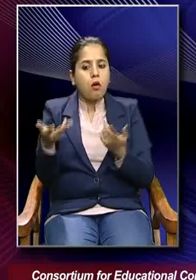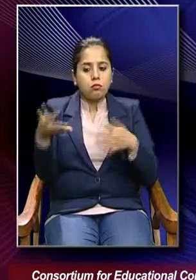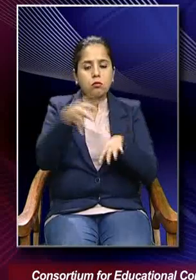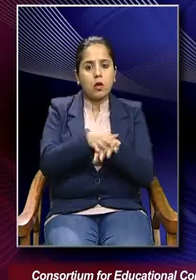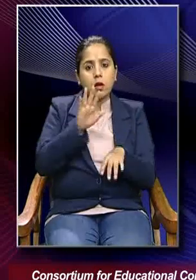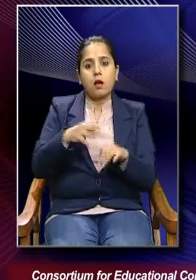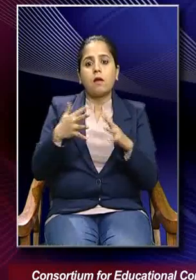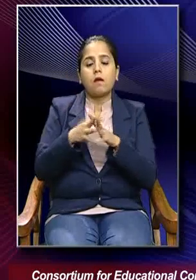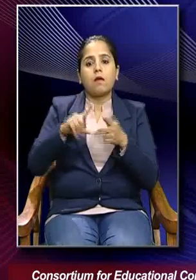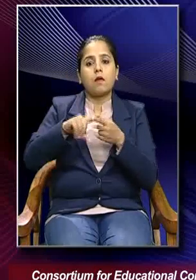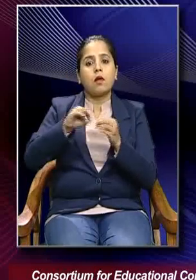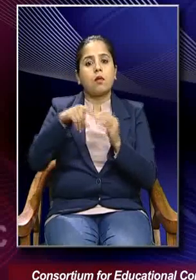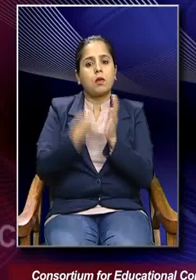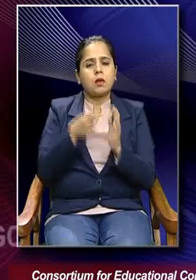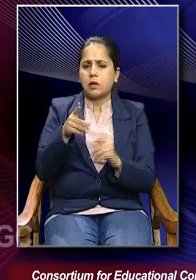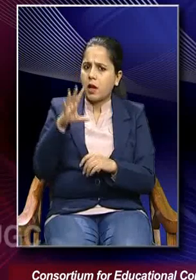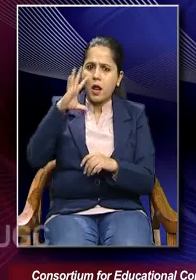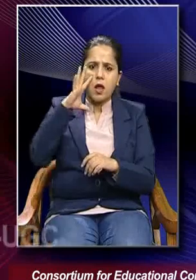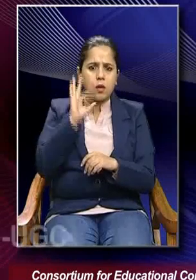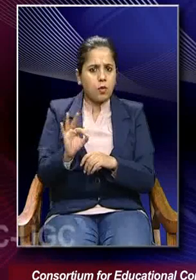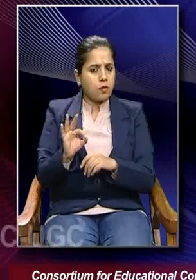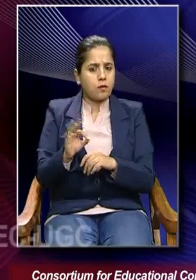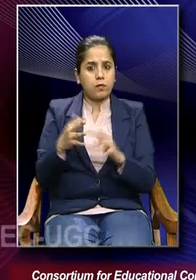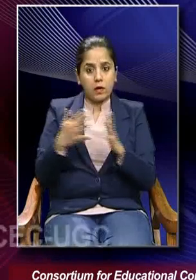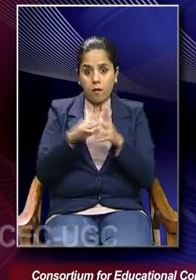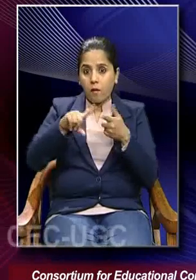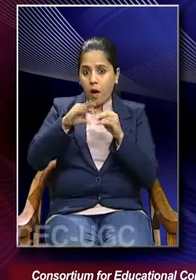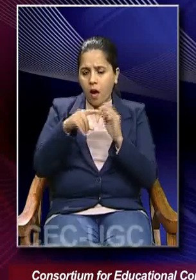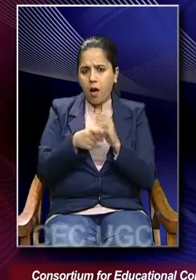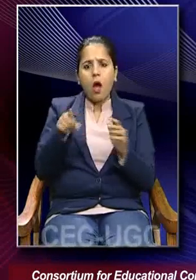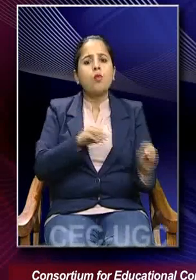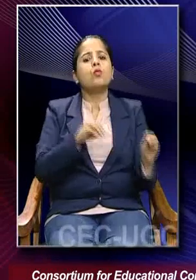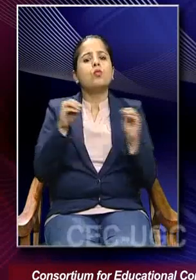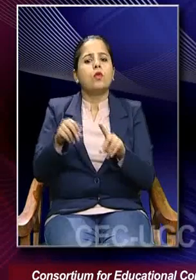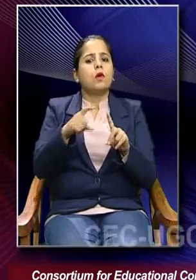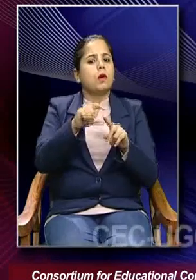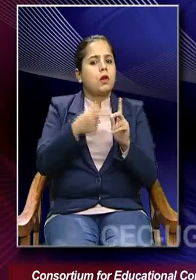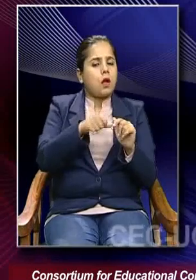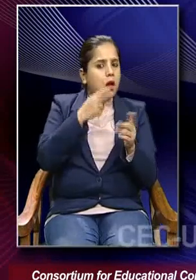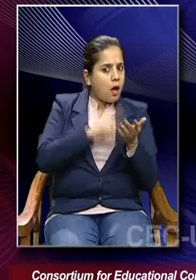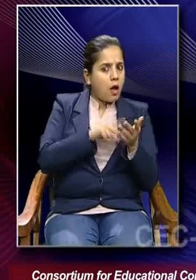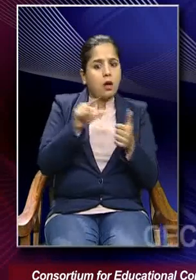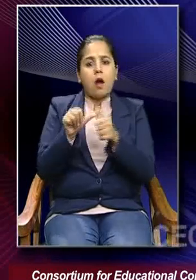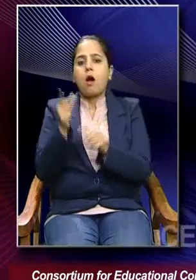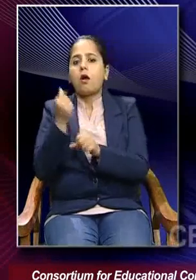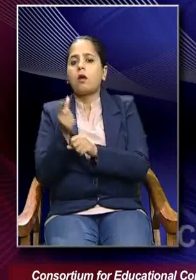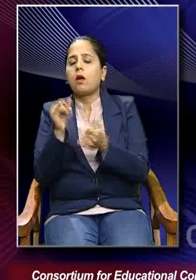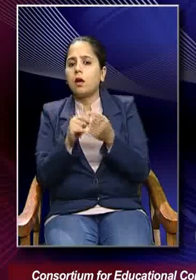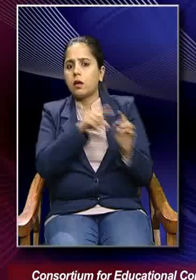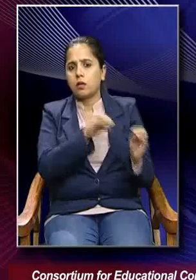Weber. Now, Weber becomes very important because Weber moves from Durkheim and Auguste Comte to